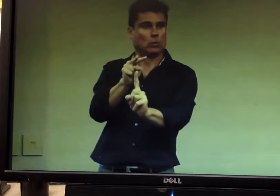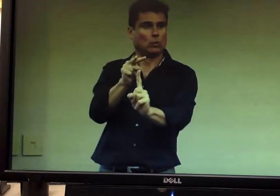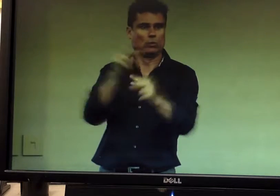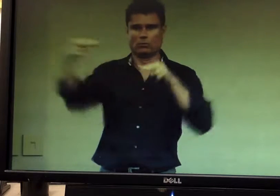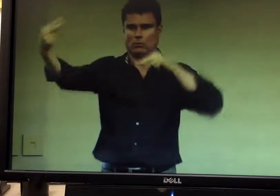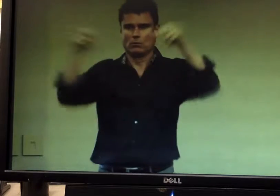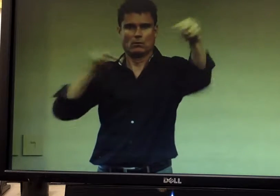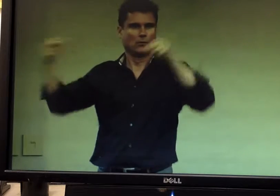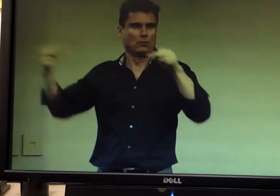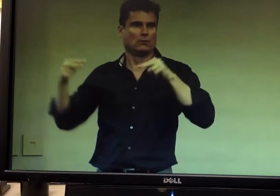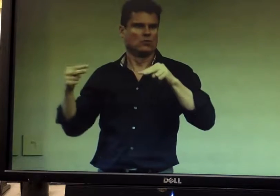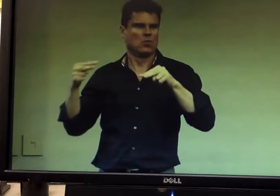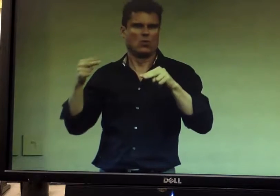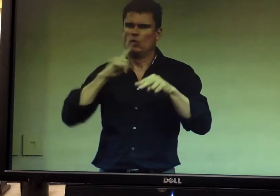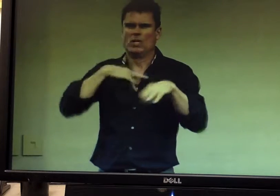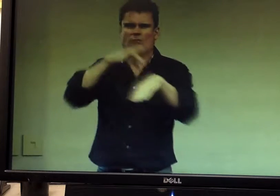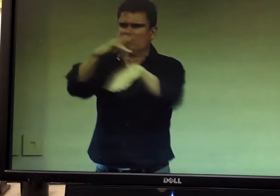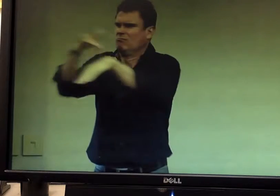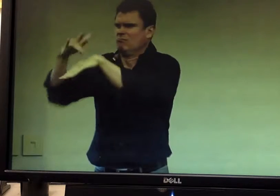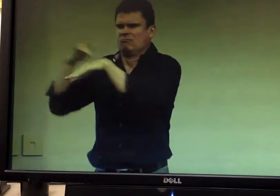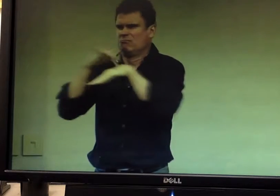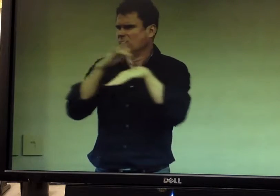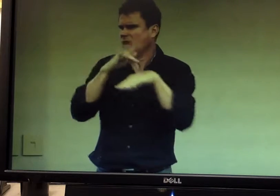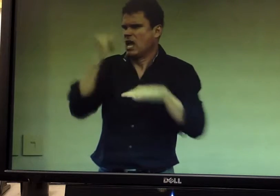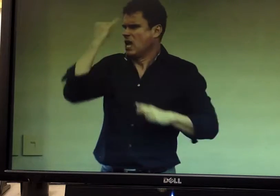view, and the individual interpreter's point of view.